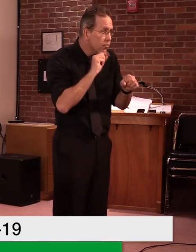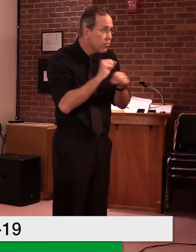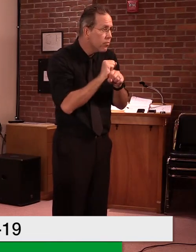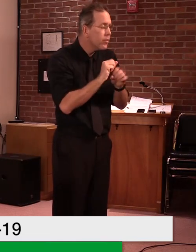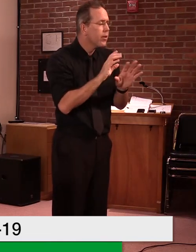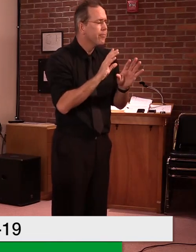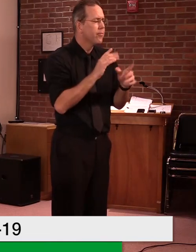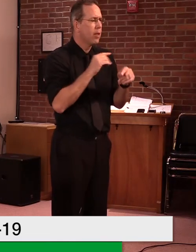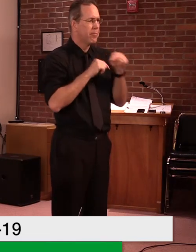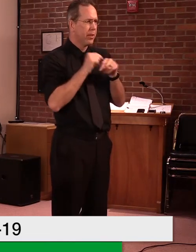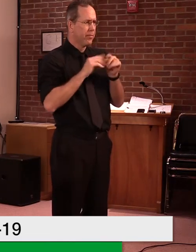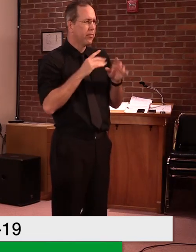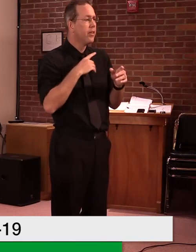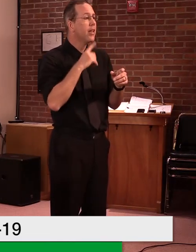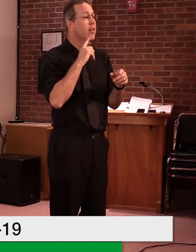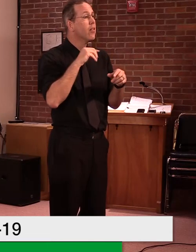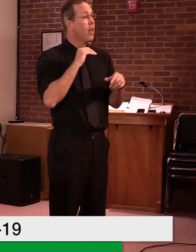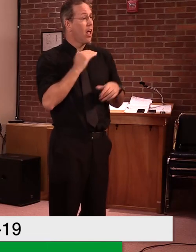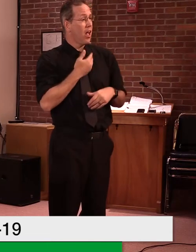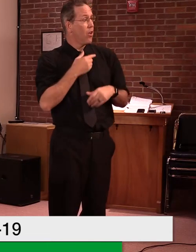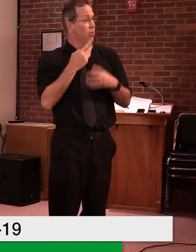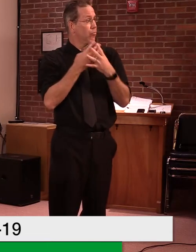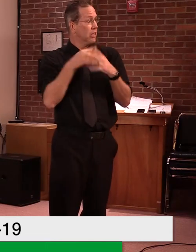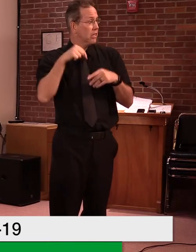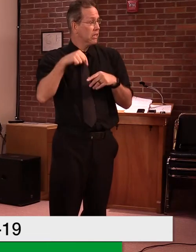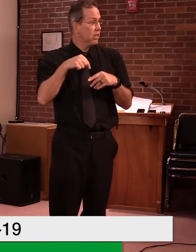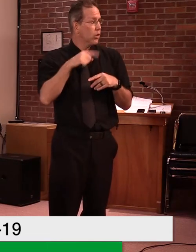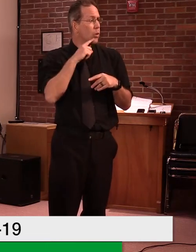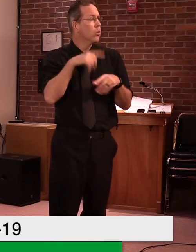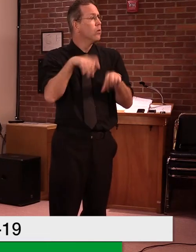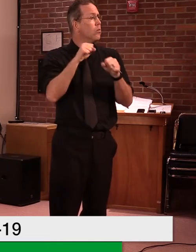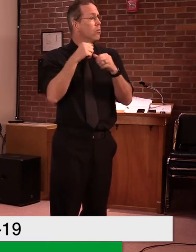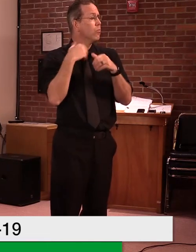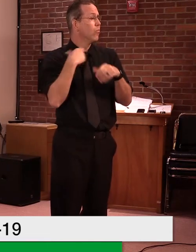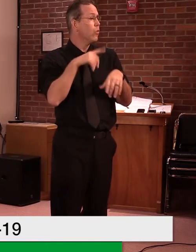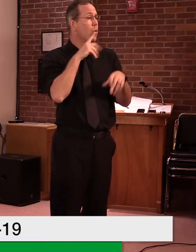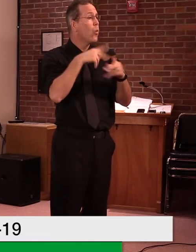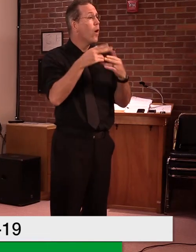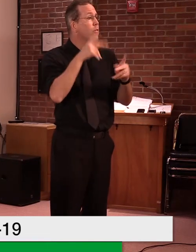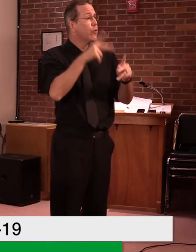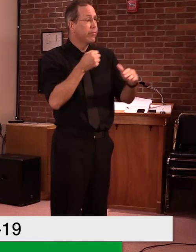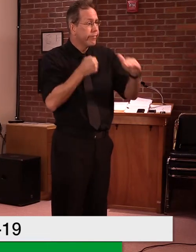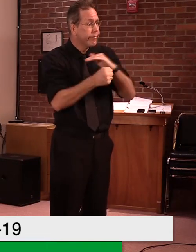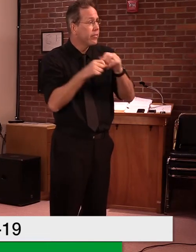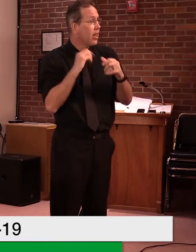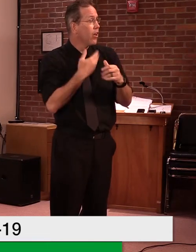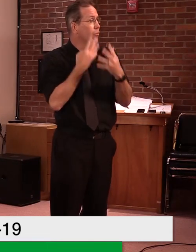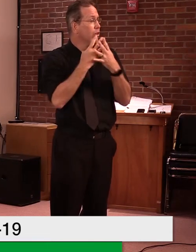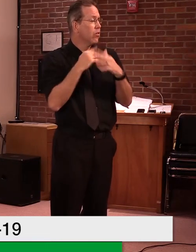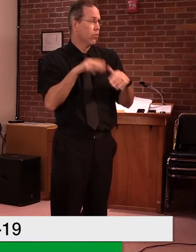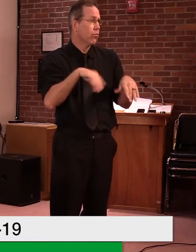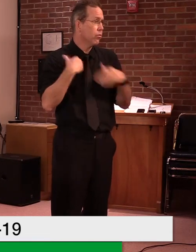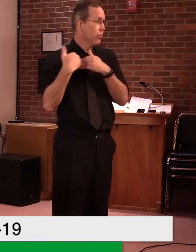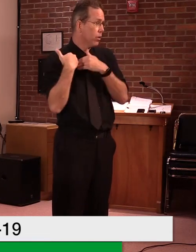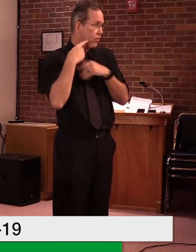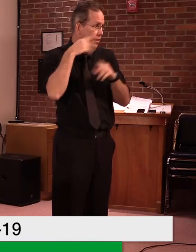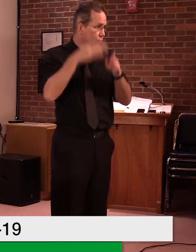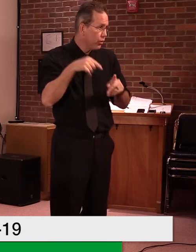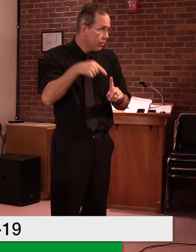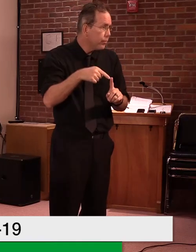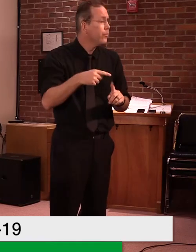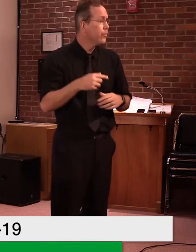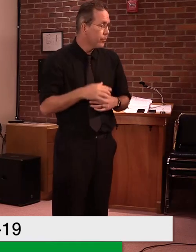Mr. Johnson was. You know, I've sat at this, stood at this podium. I haven't sat, although I am